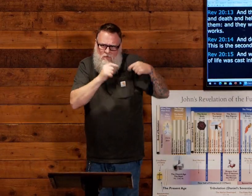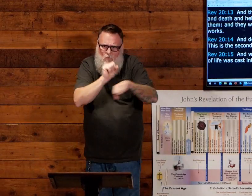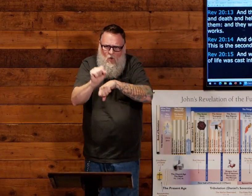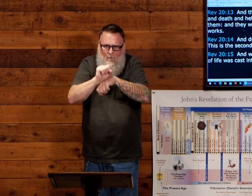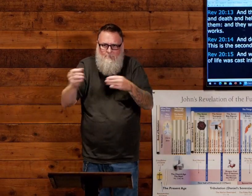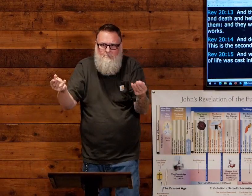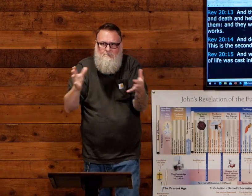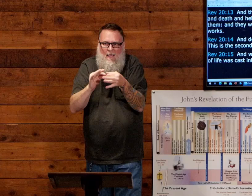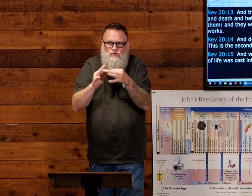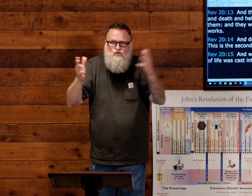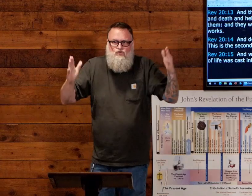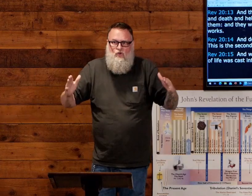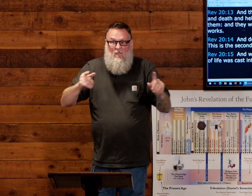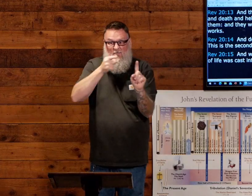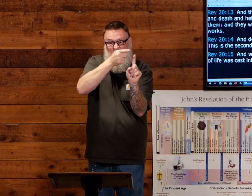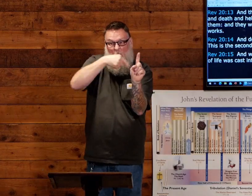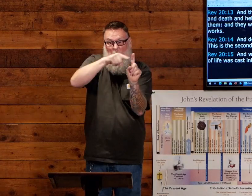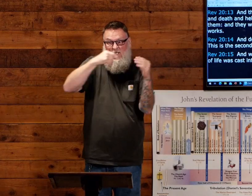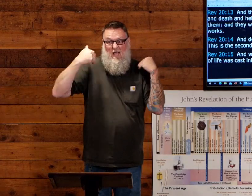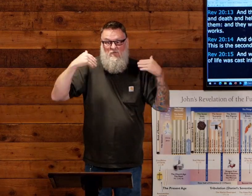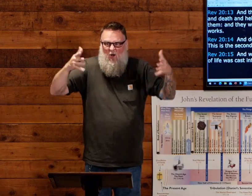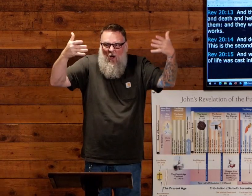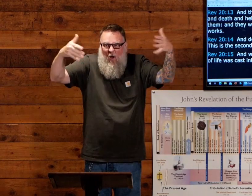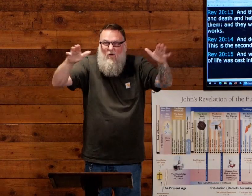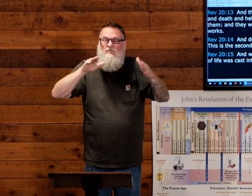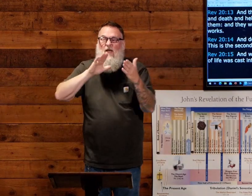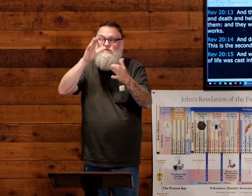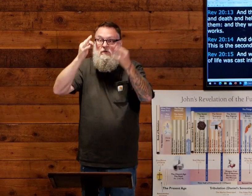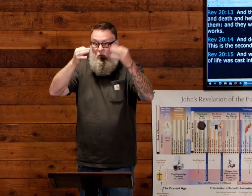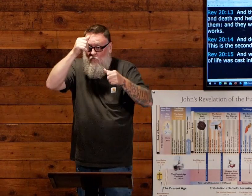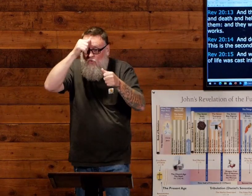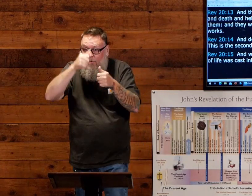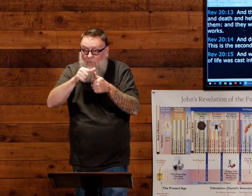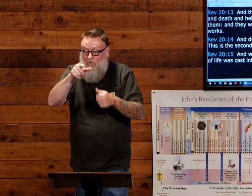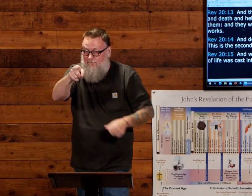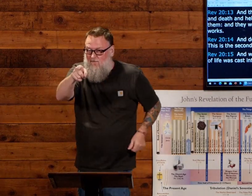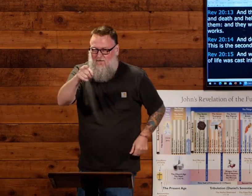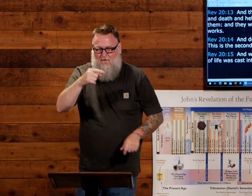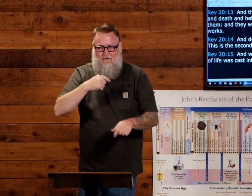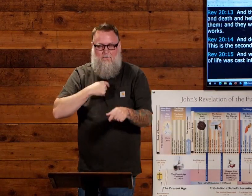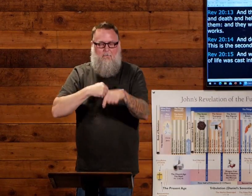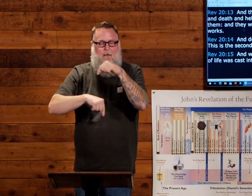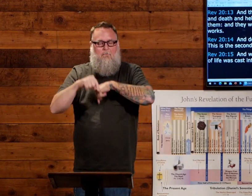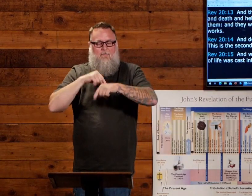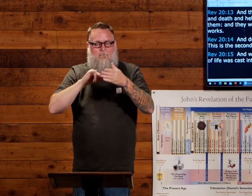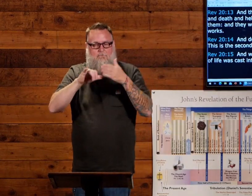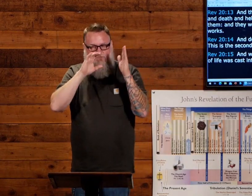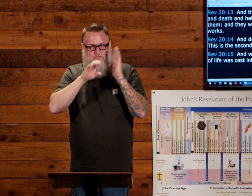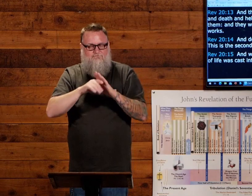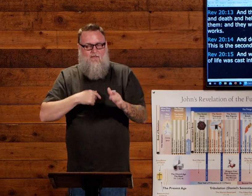Angels with Jesus who've been ministering with him all this time, they've already faced a judgment. Remember, if we back up,